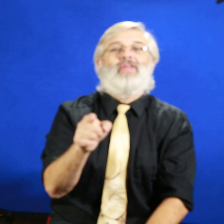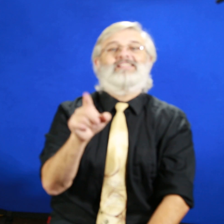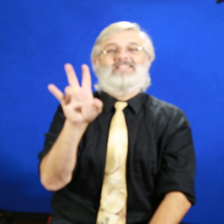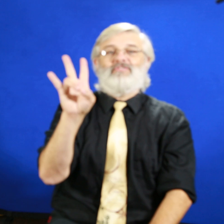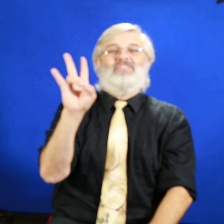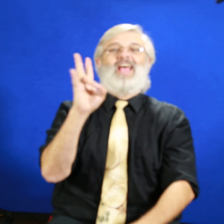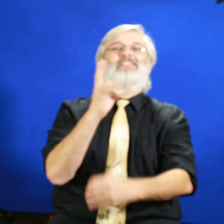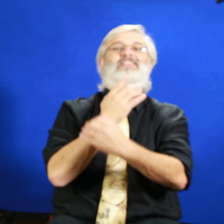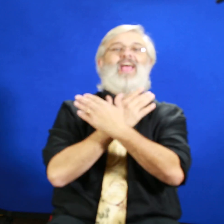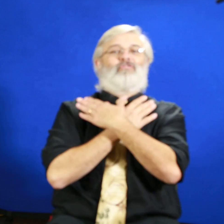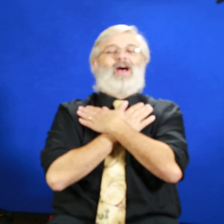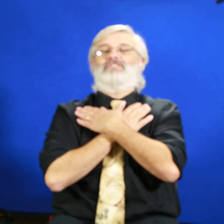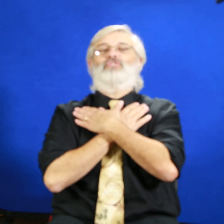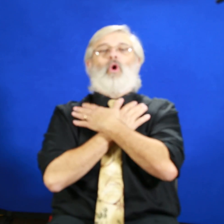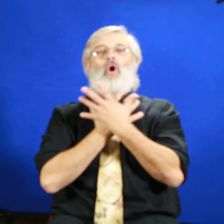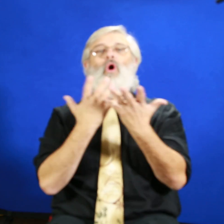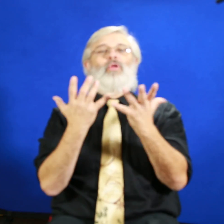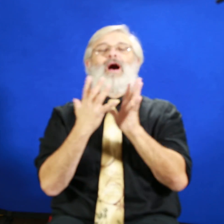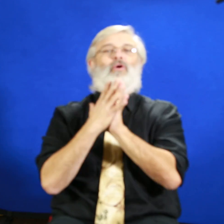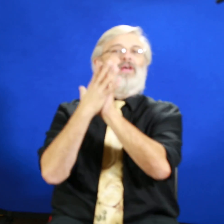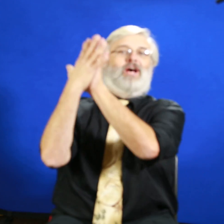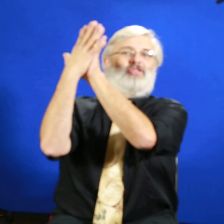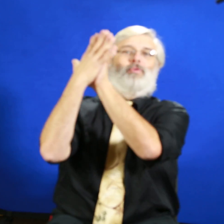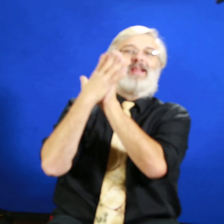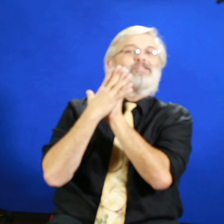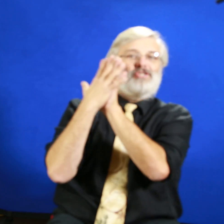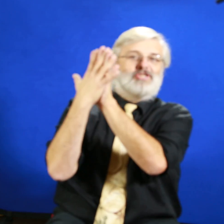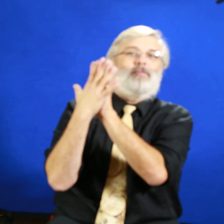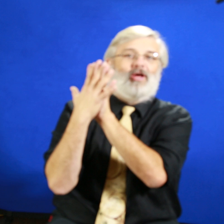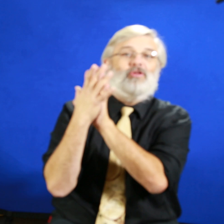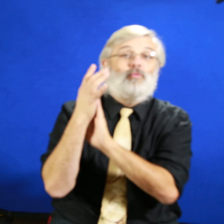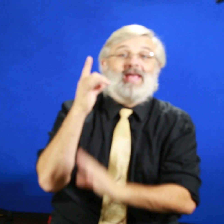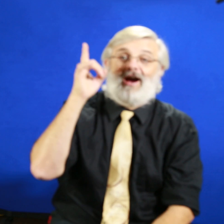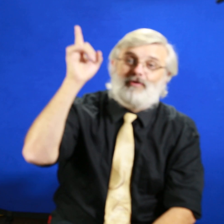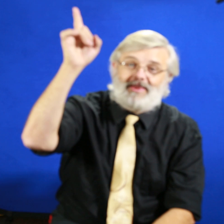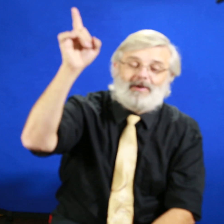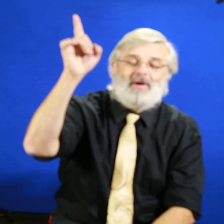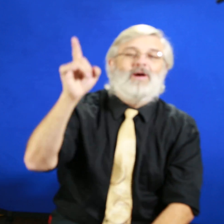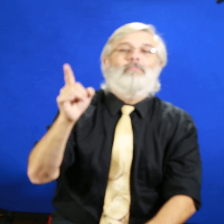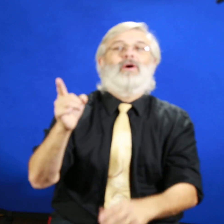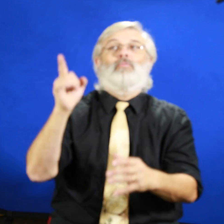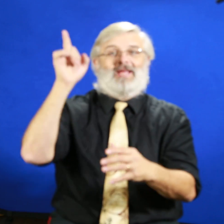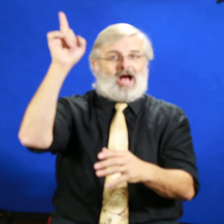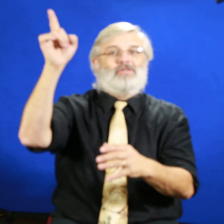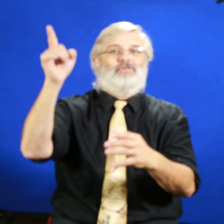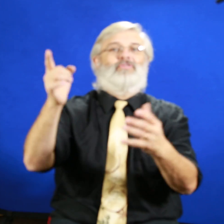that seventh day, the day of rest, is all about the relationship that we have with him, but because of